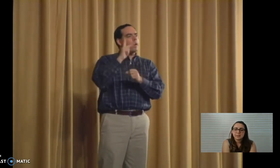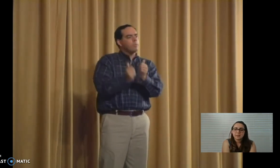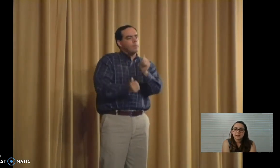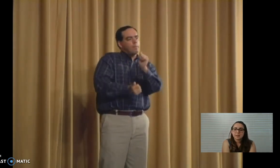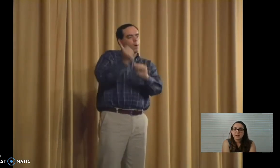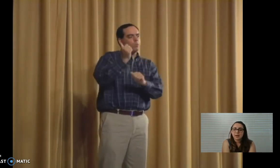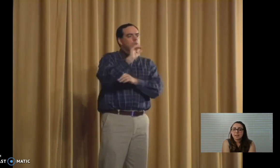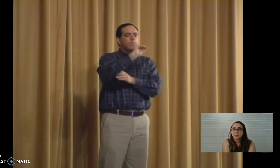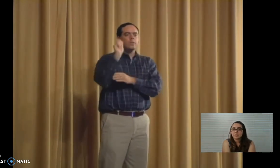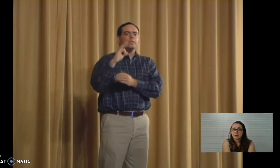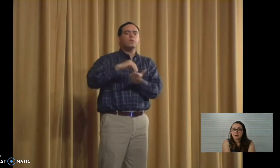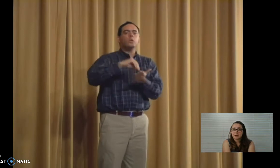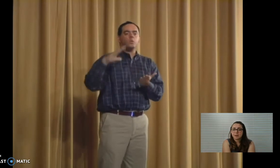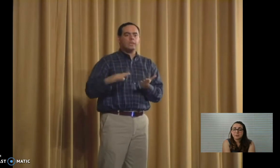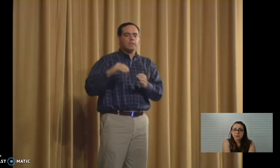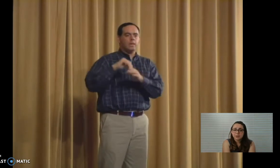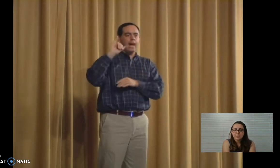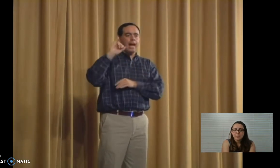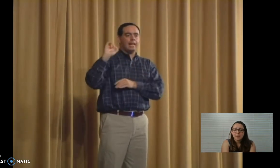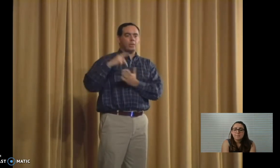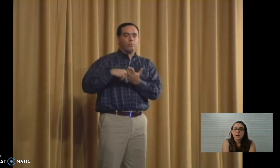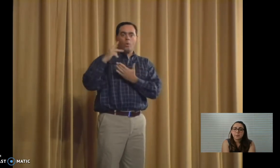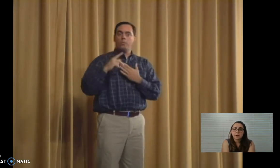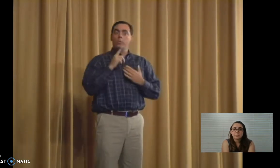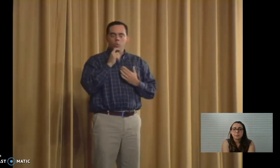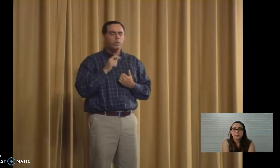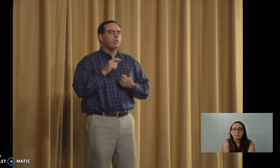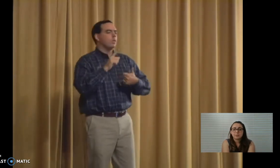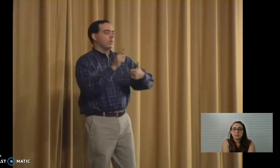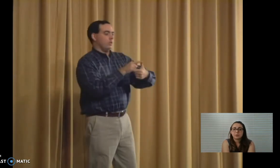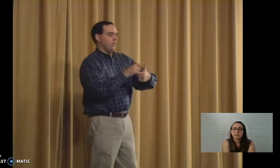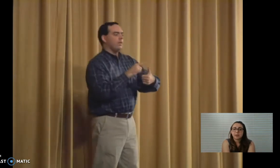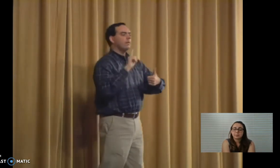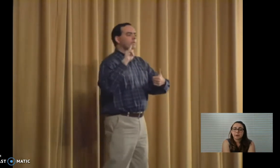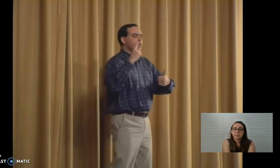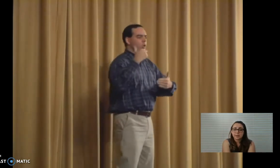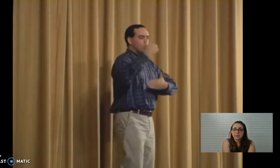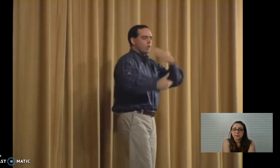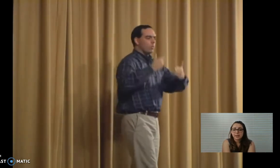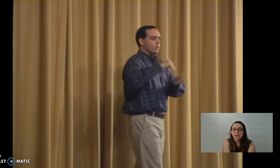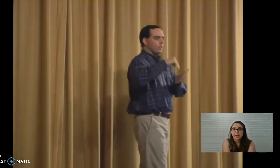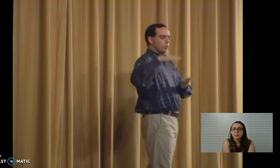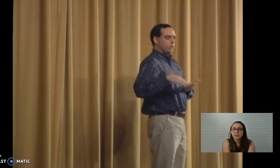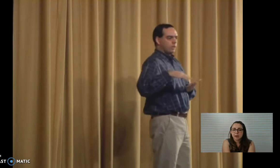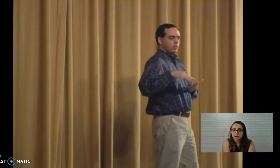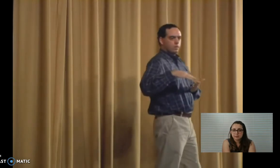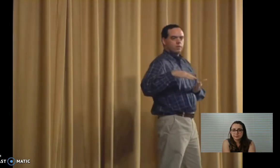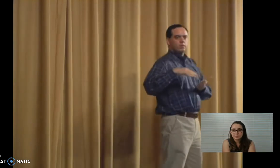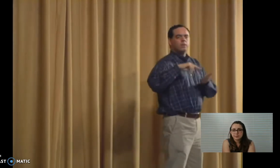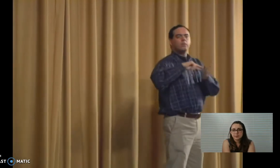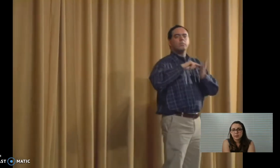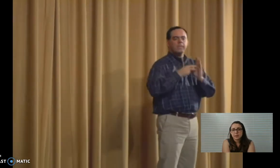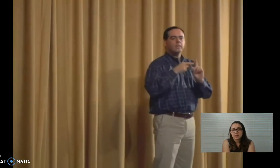Yes, IE is very interesting, but I want to know more about the students who are taking the program here and who they are.